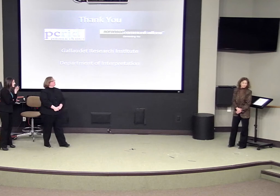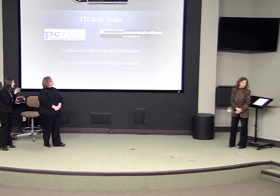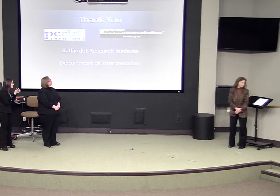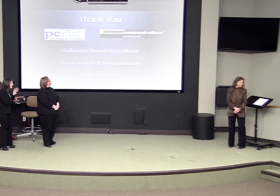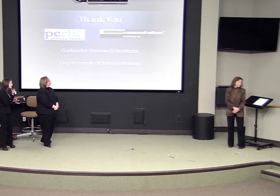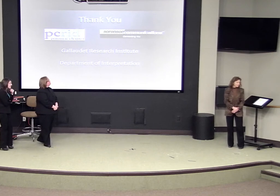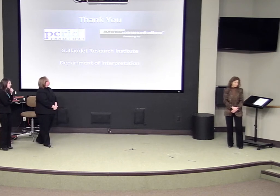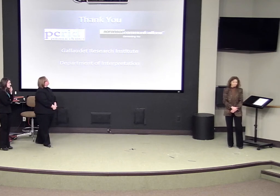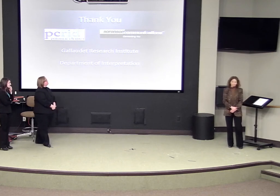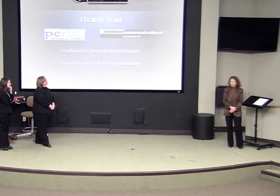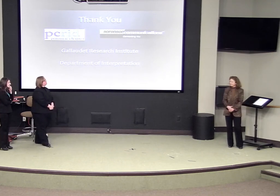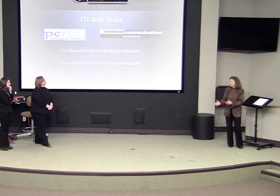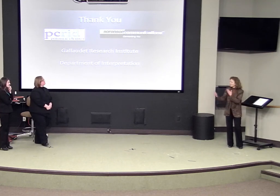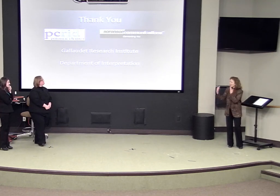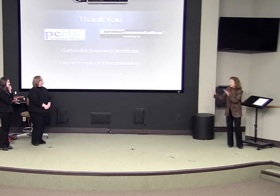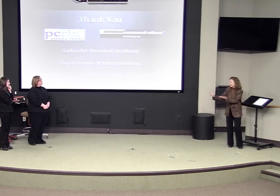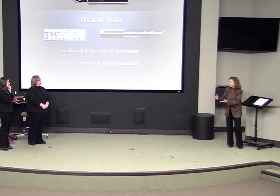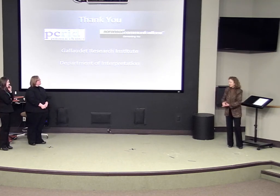there's going to be a need for more